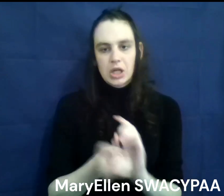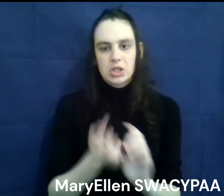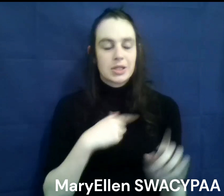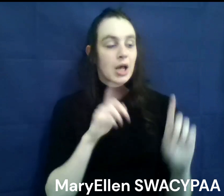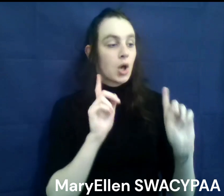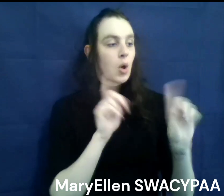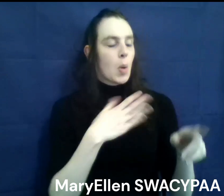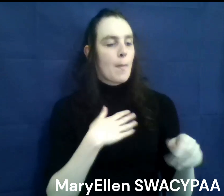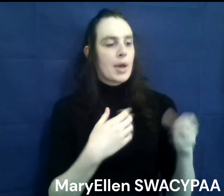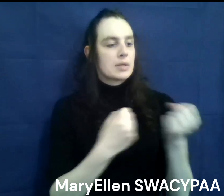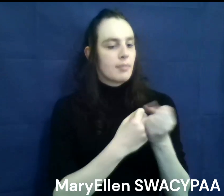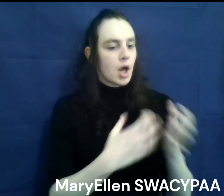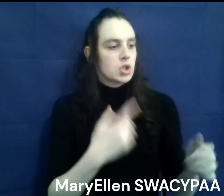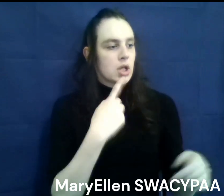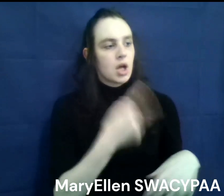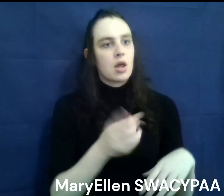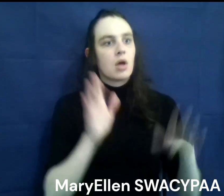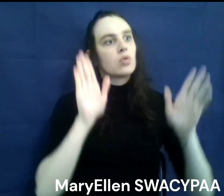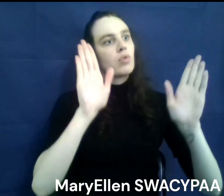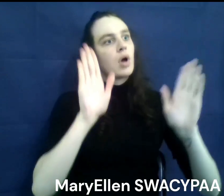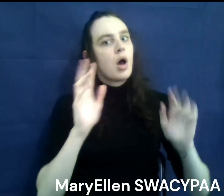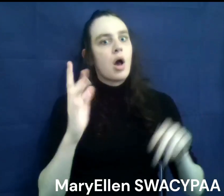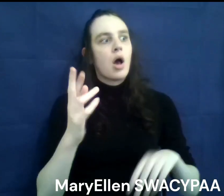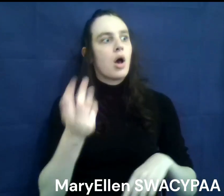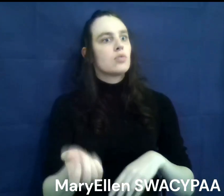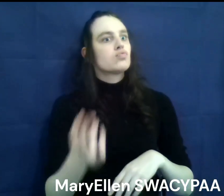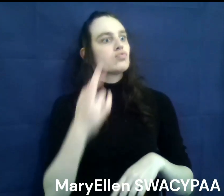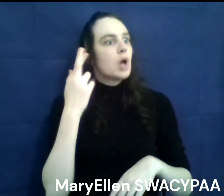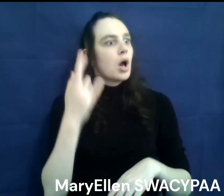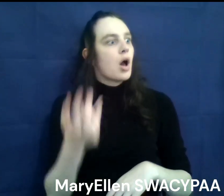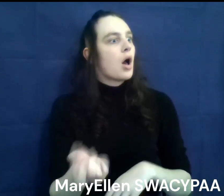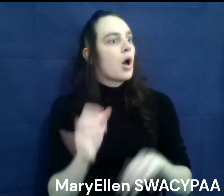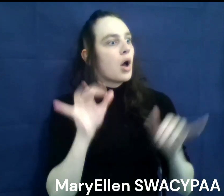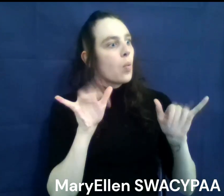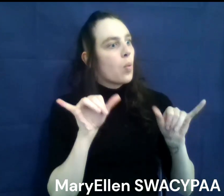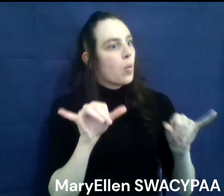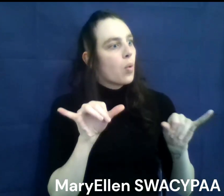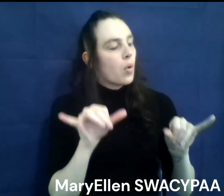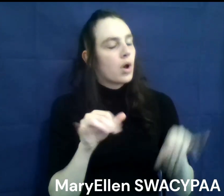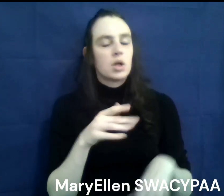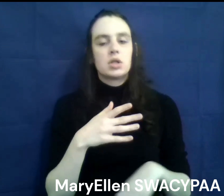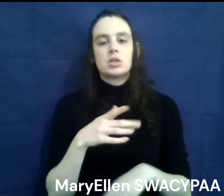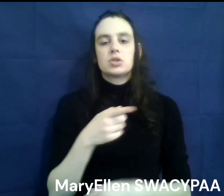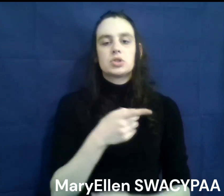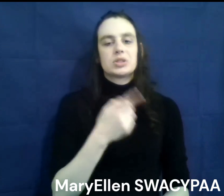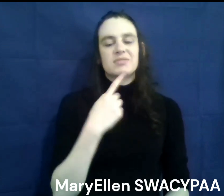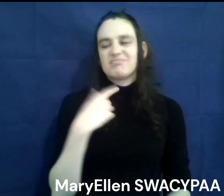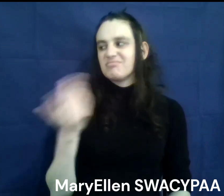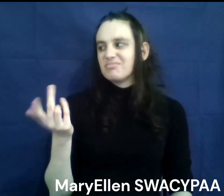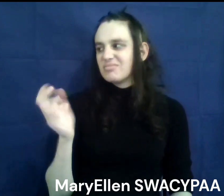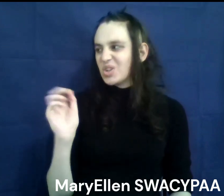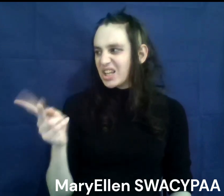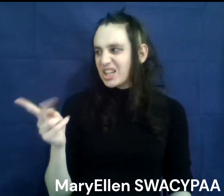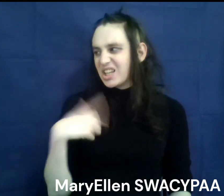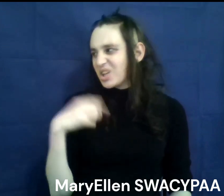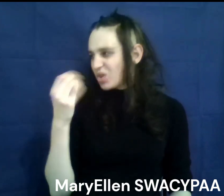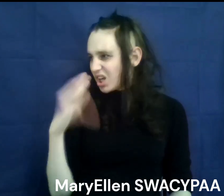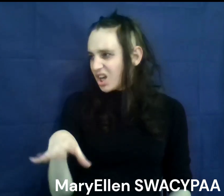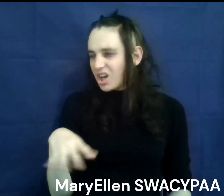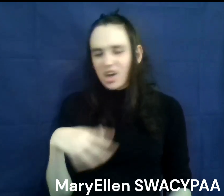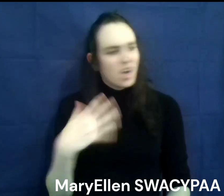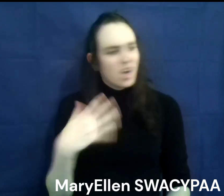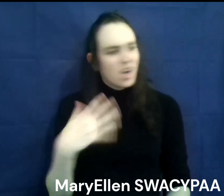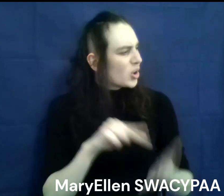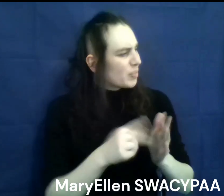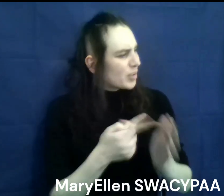telling her this great revelation, and she's like, okay, I don't care. It's like, what do you mean you don't care? She goes, it's